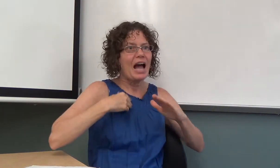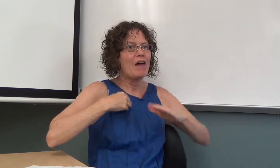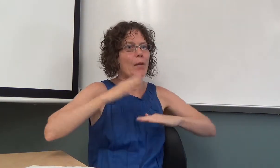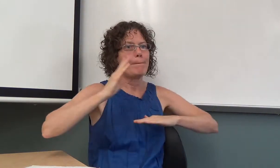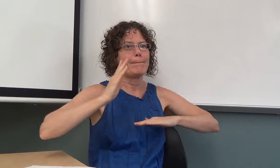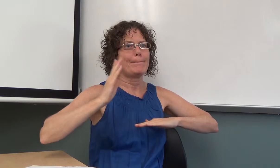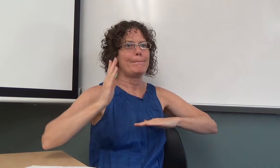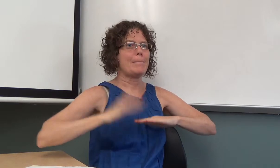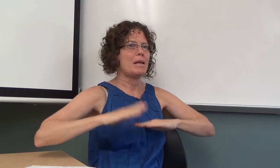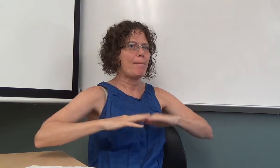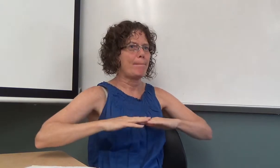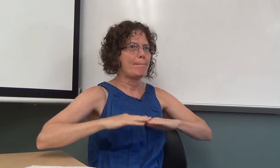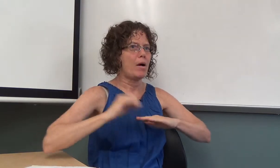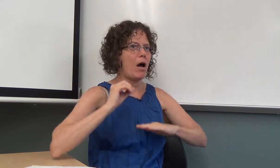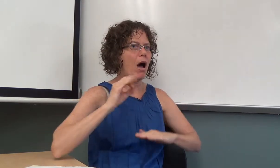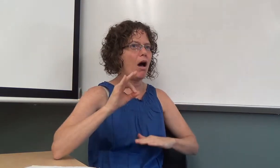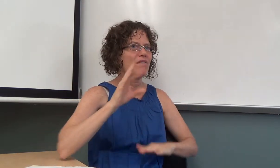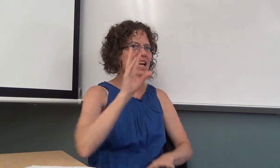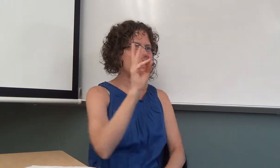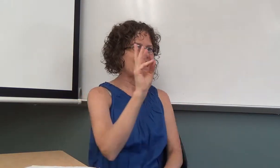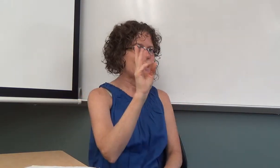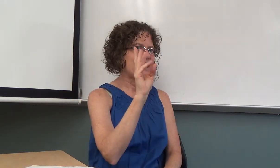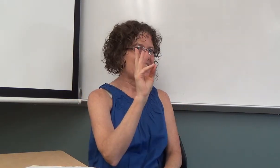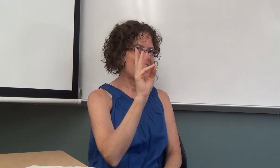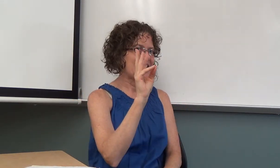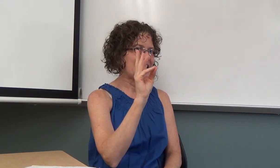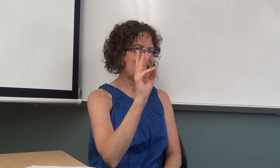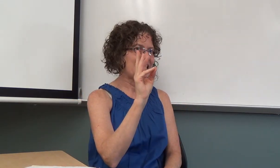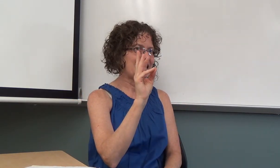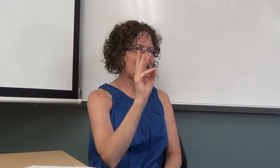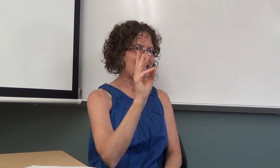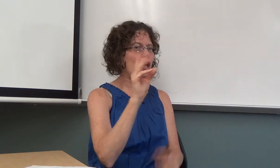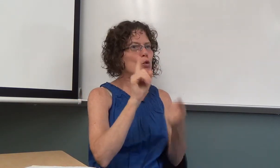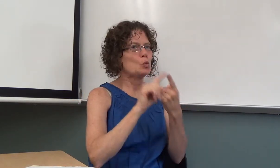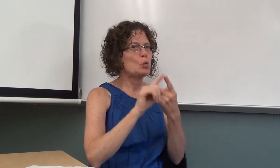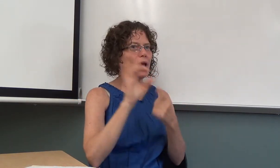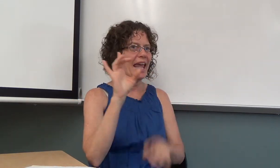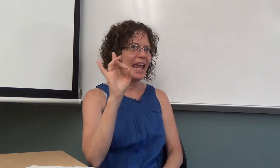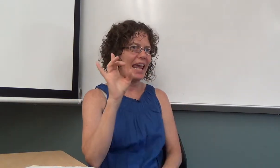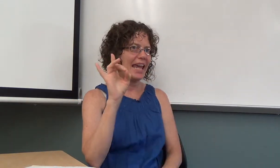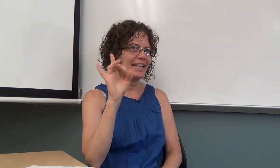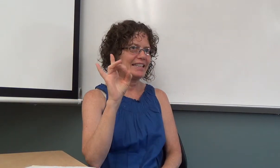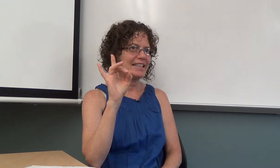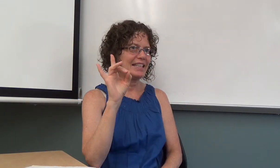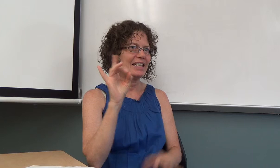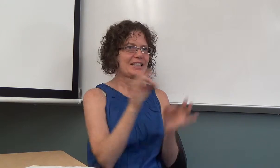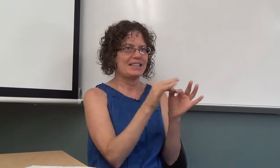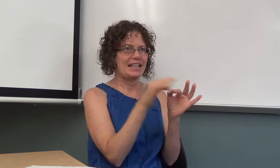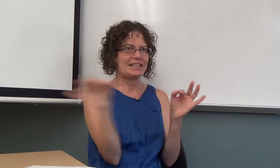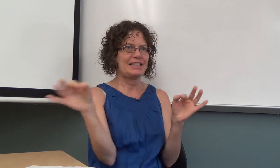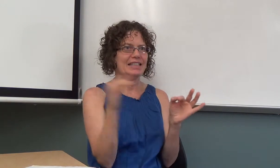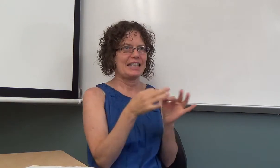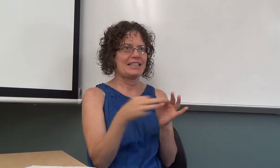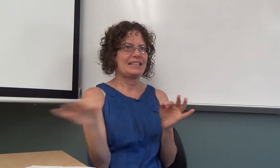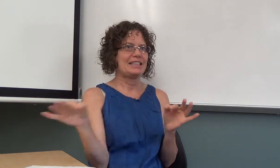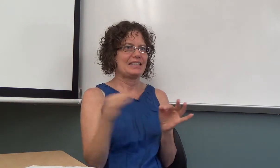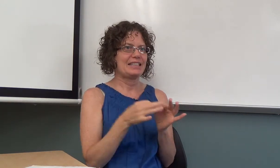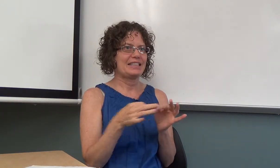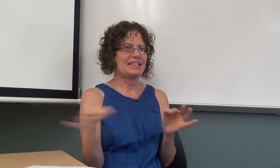of 6 to 8 sentences. I do not